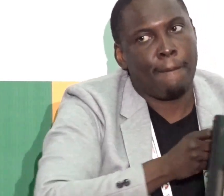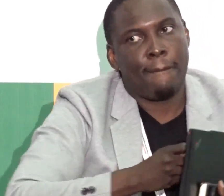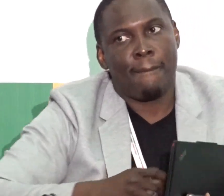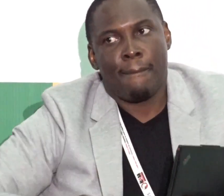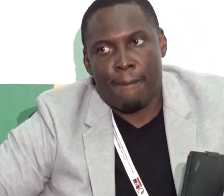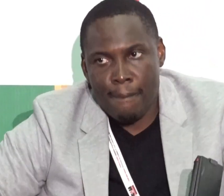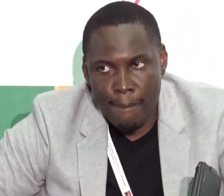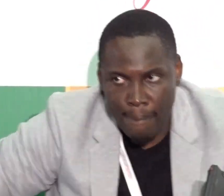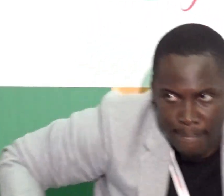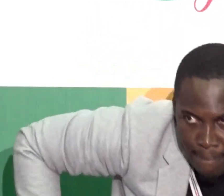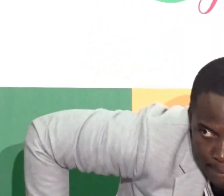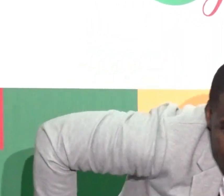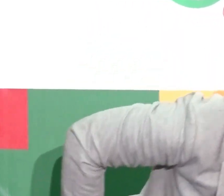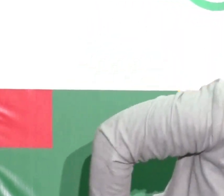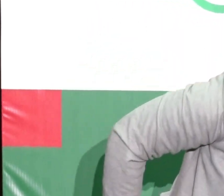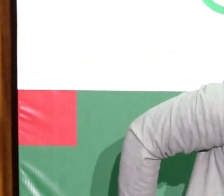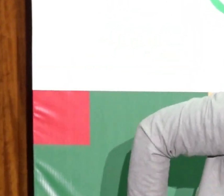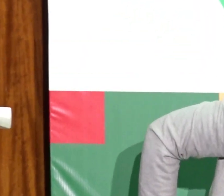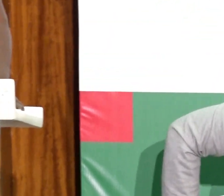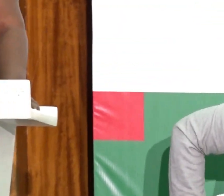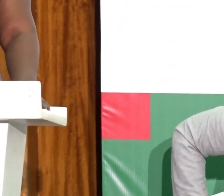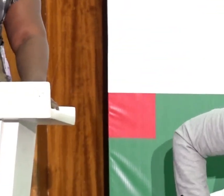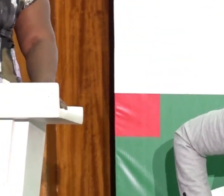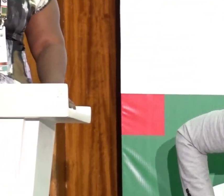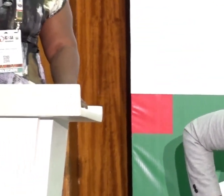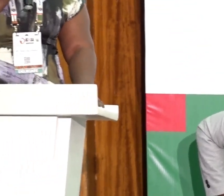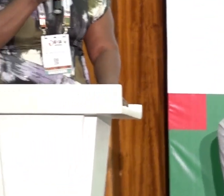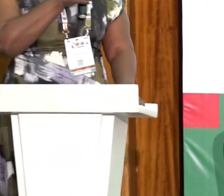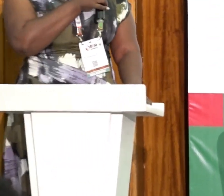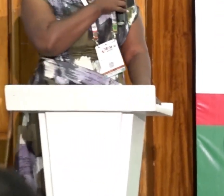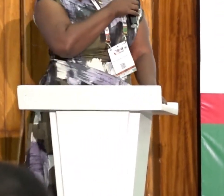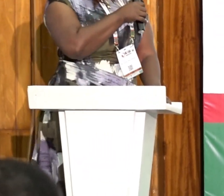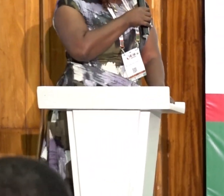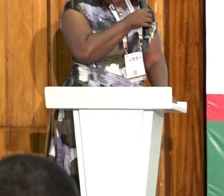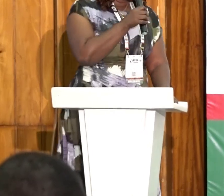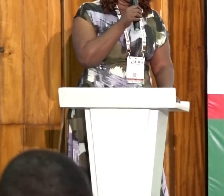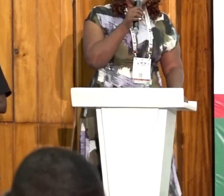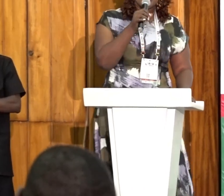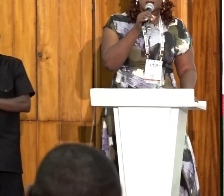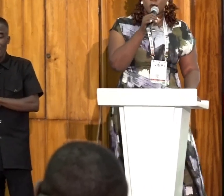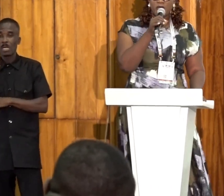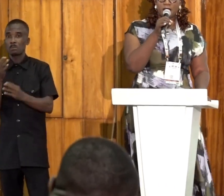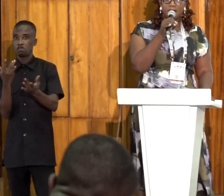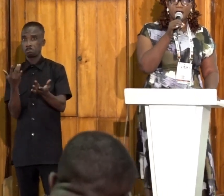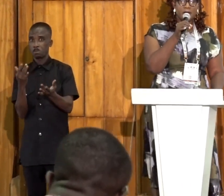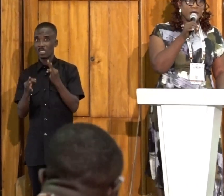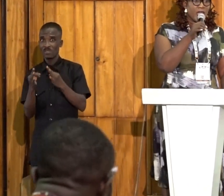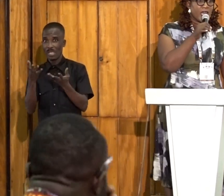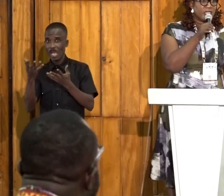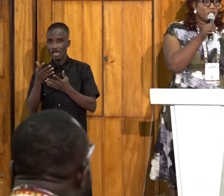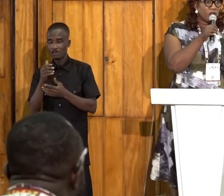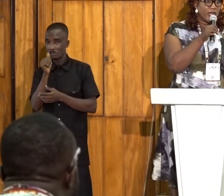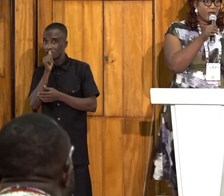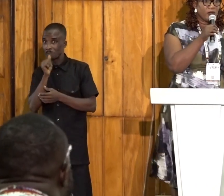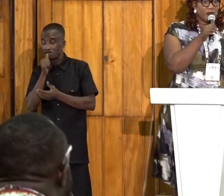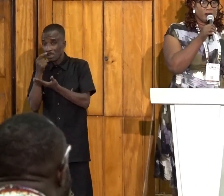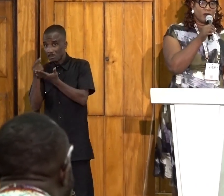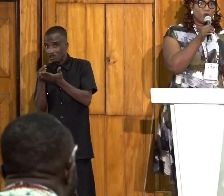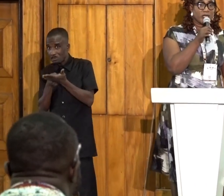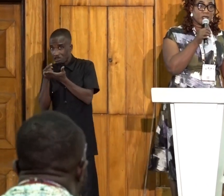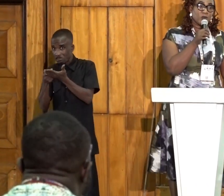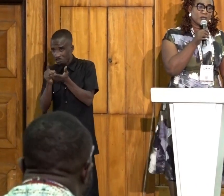Because of our time, we'll have to stop here. Dr. Friday will be in the corner in case we have